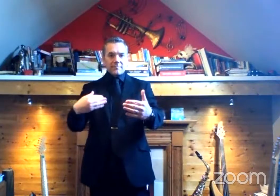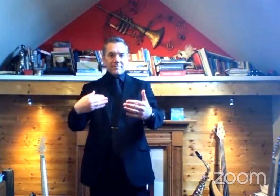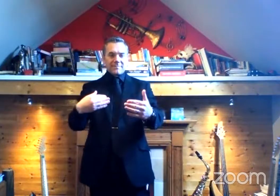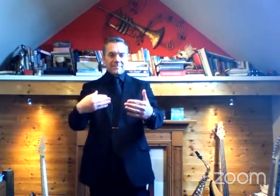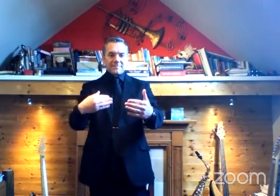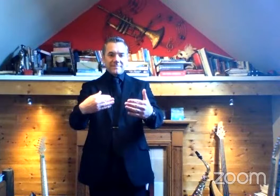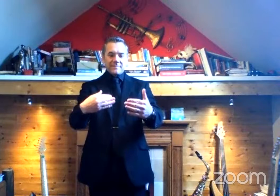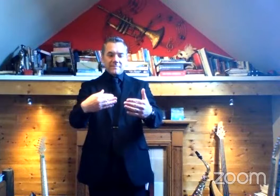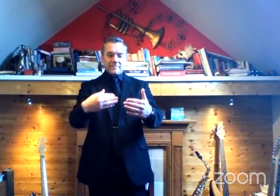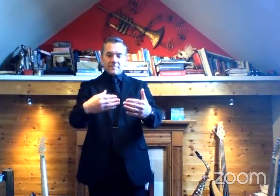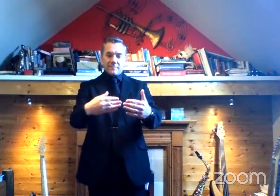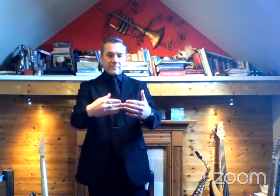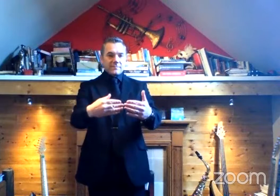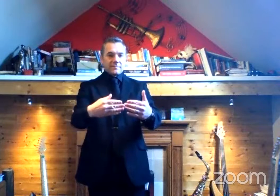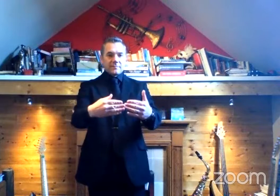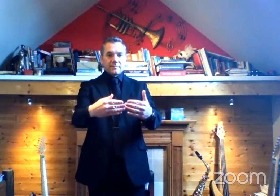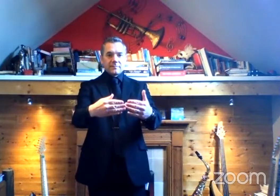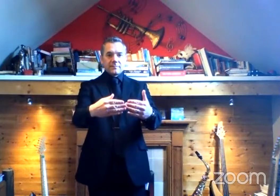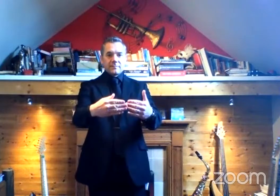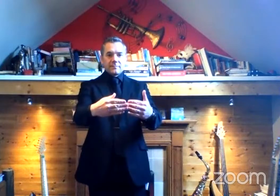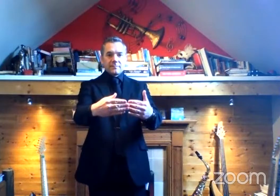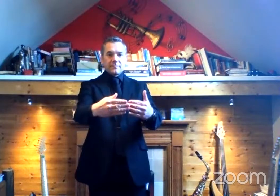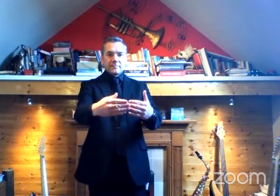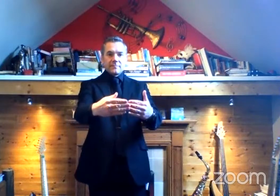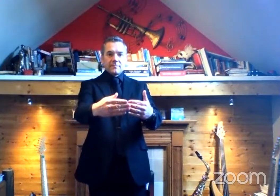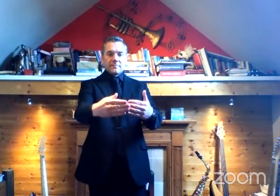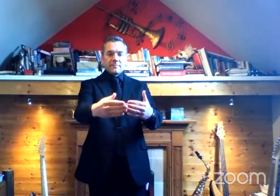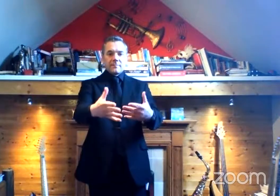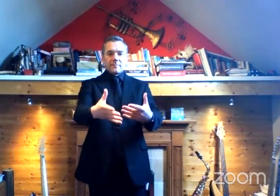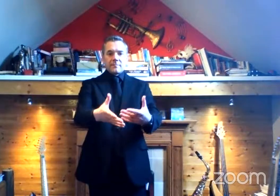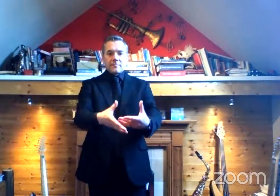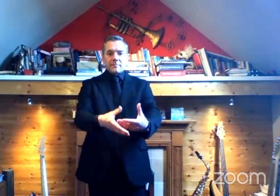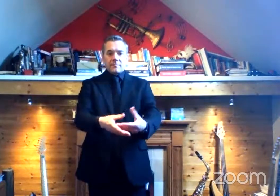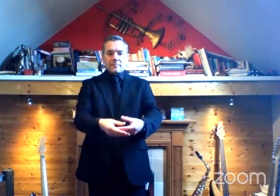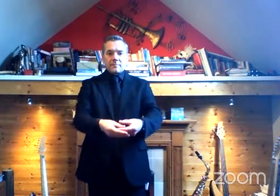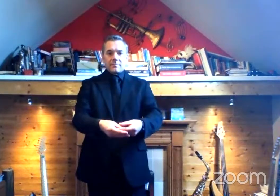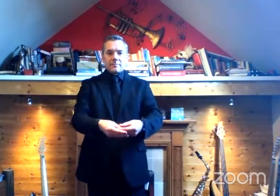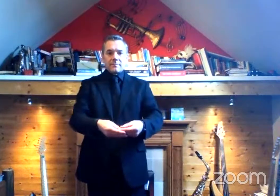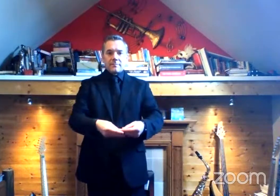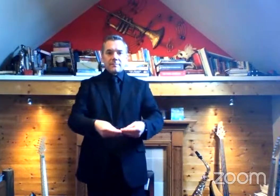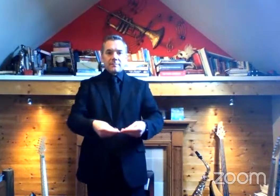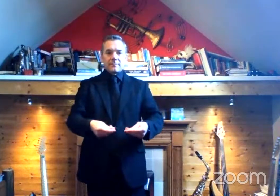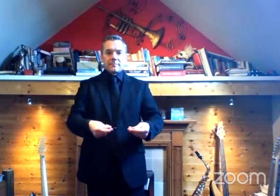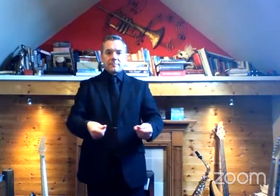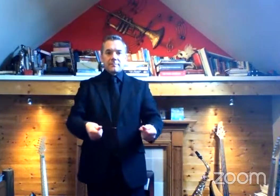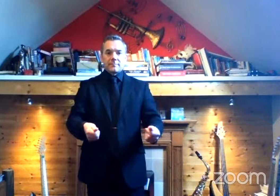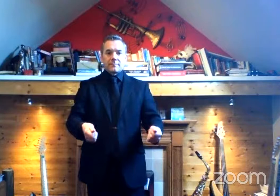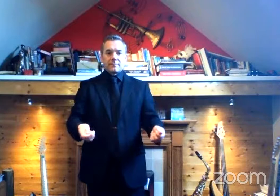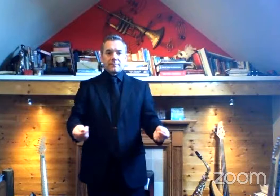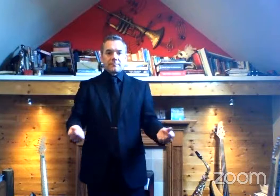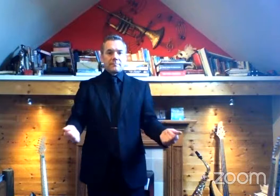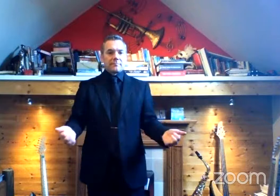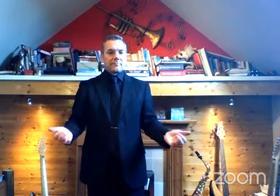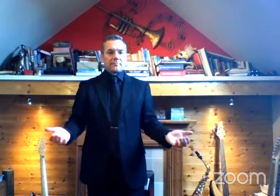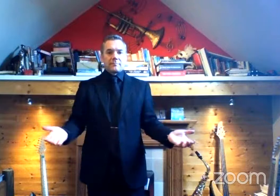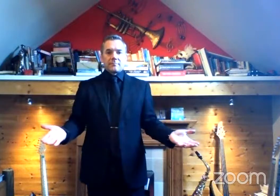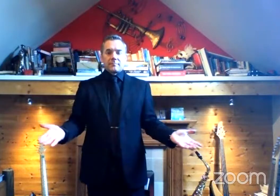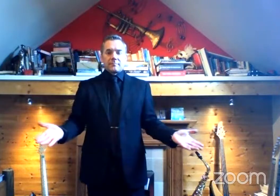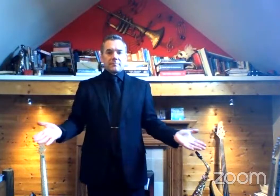friend, no friend, cause friends we're out of time, and it's slowly